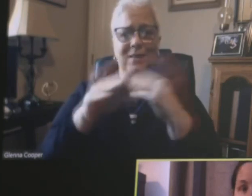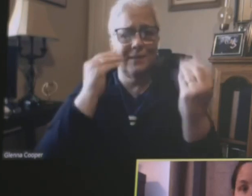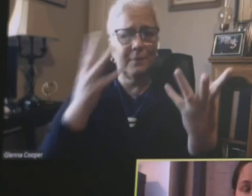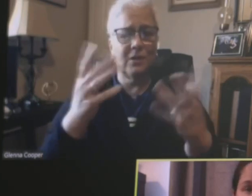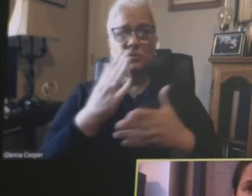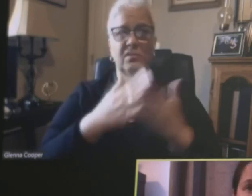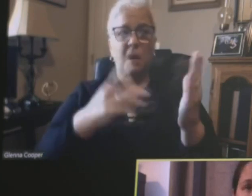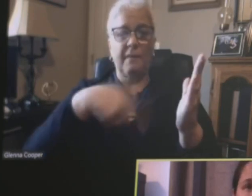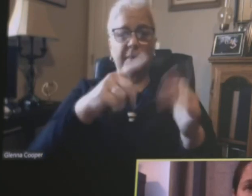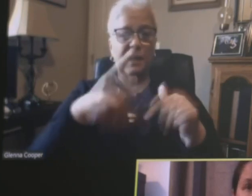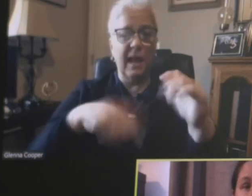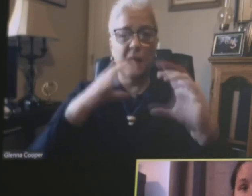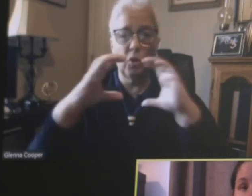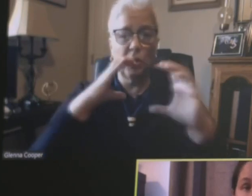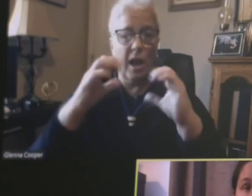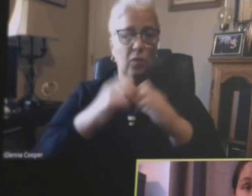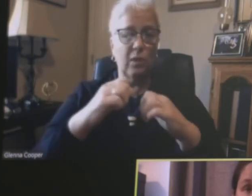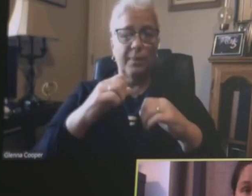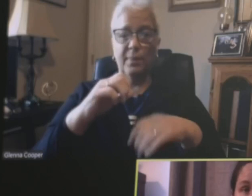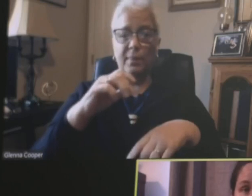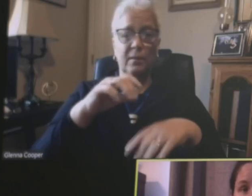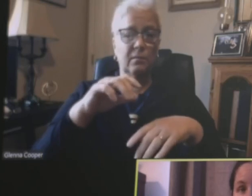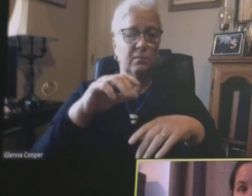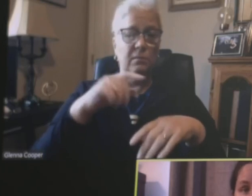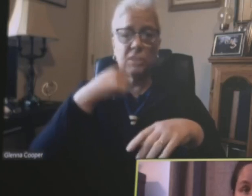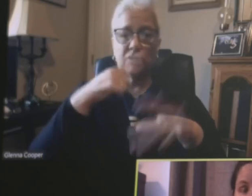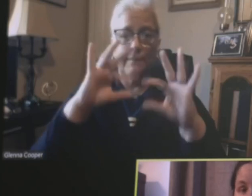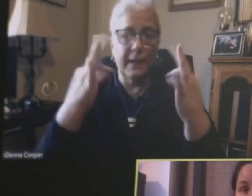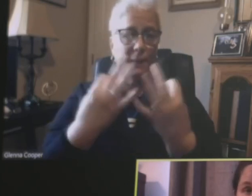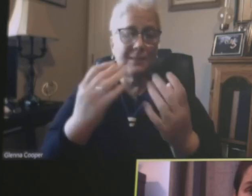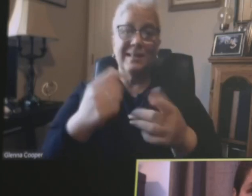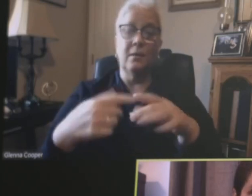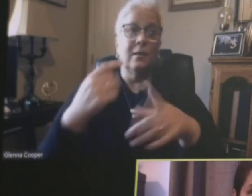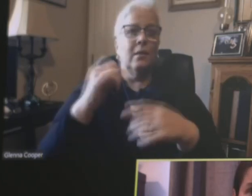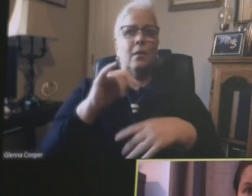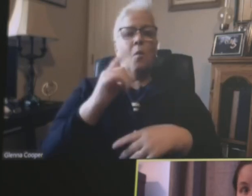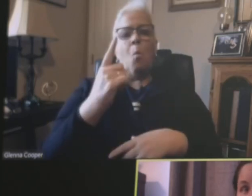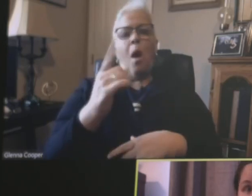same concerns, but our concerns are also about limited access, about the fact that once we would get